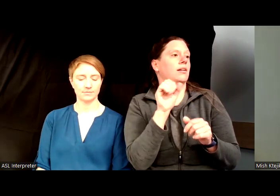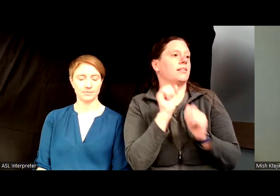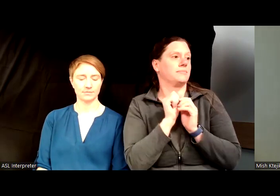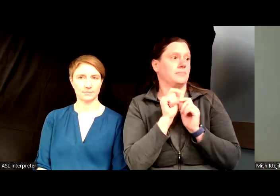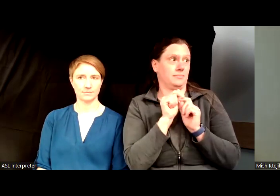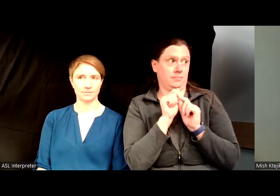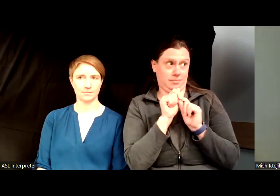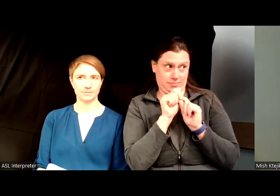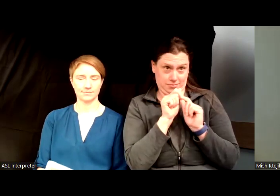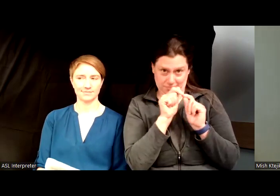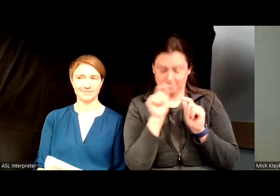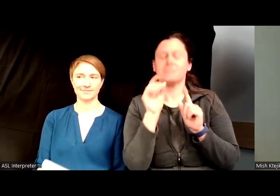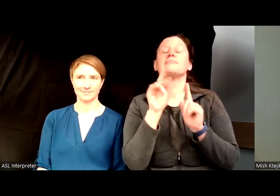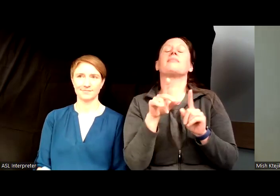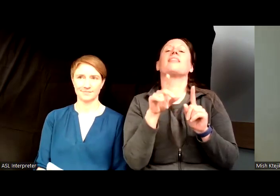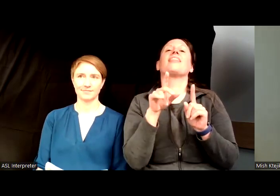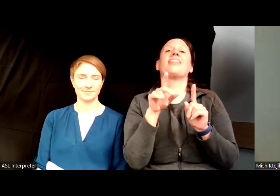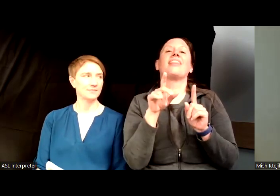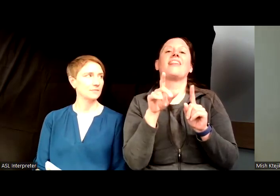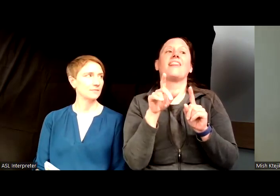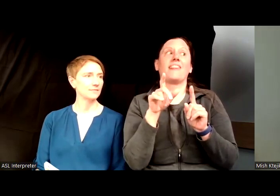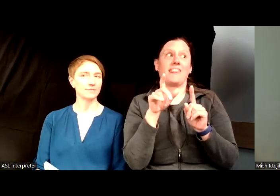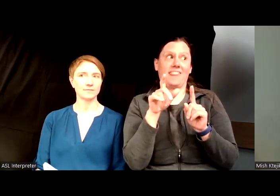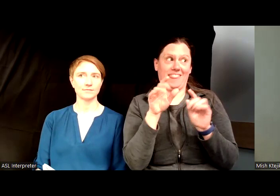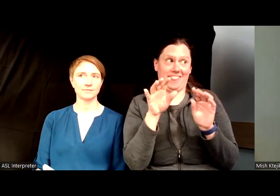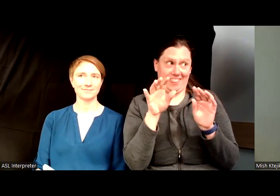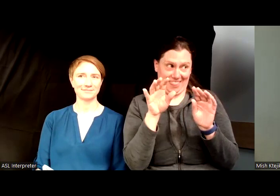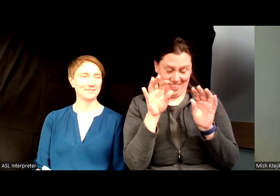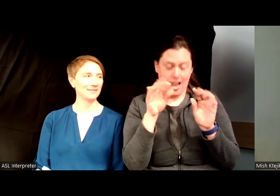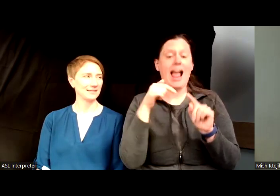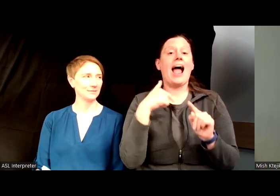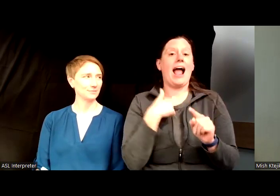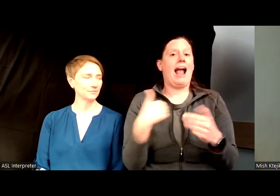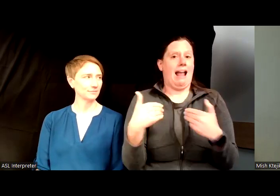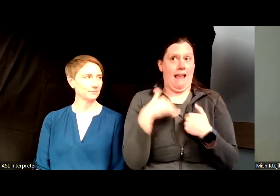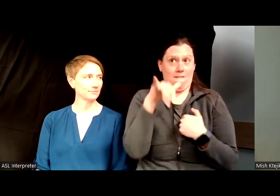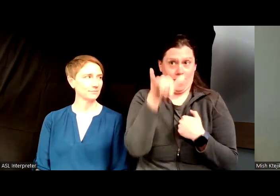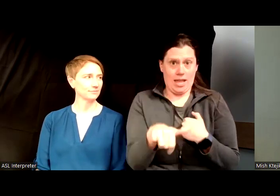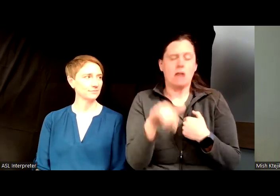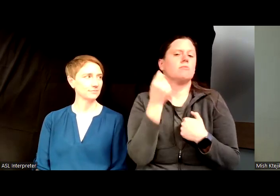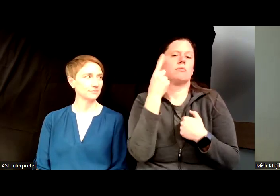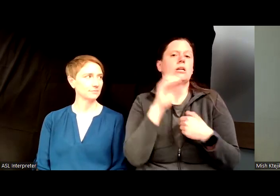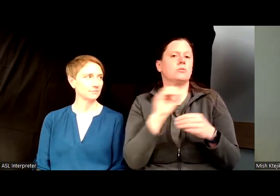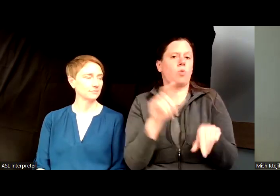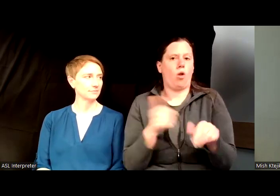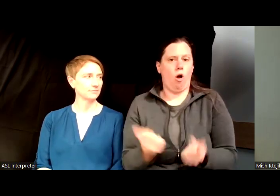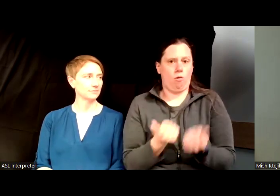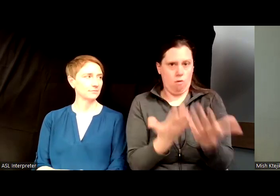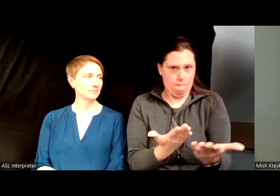The clipper. Okay, interpreters are caught up. Yeah,